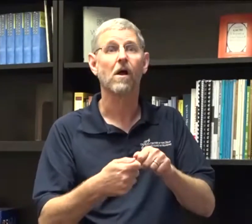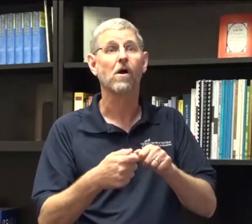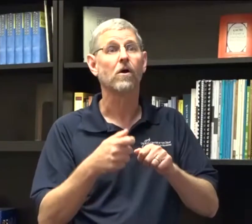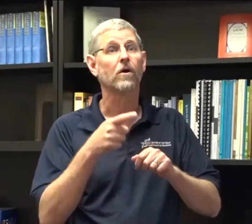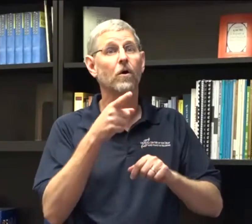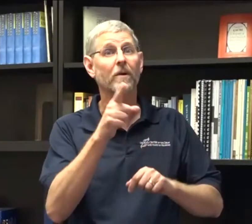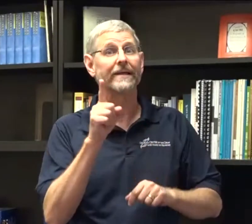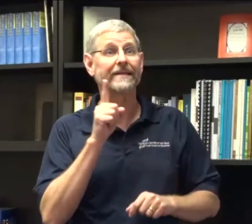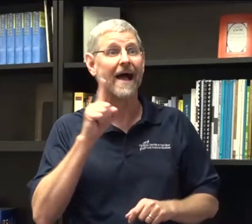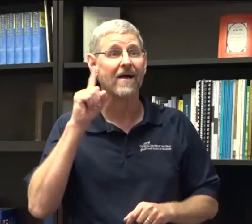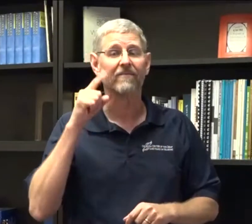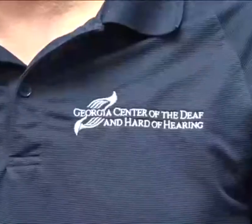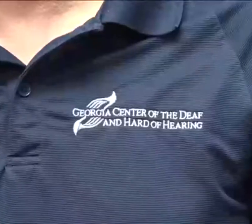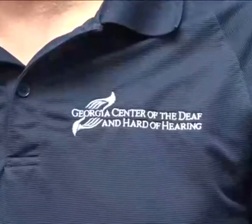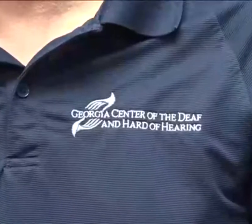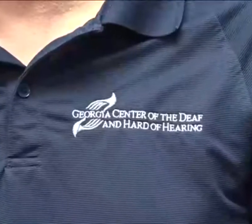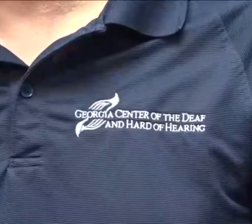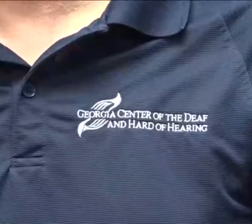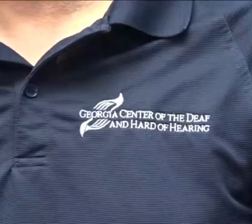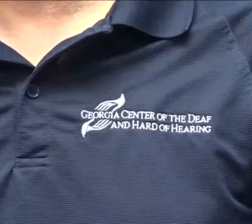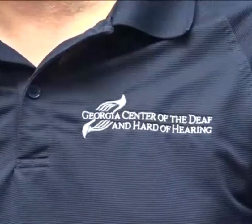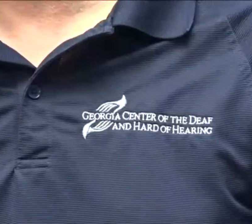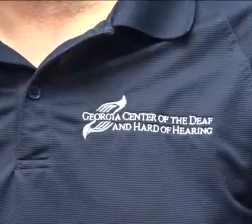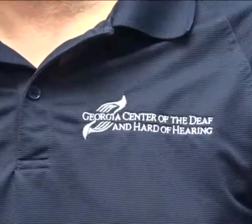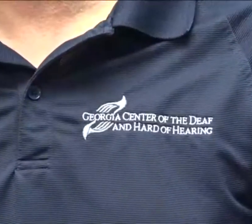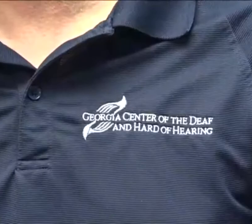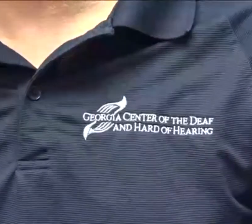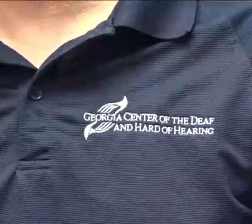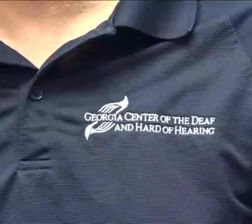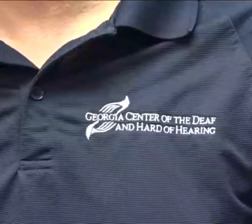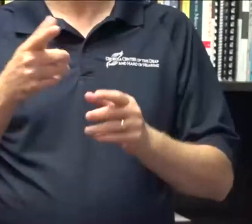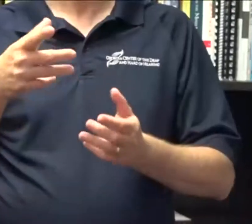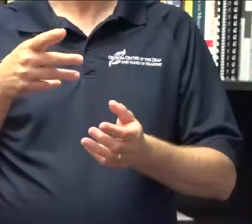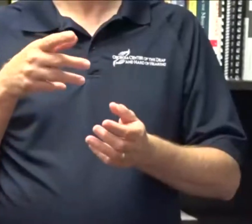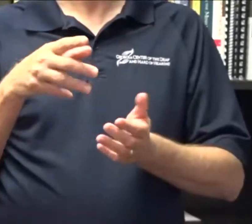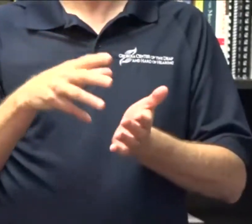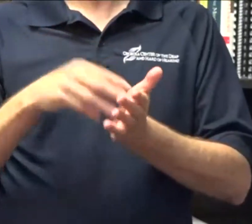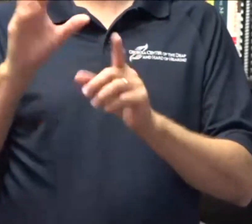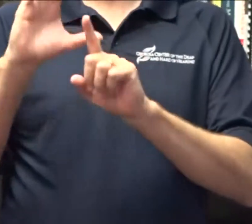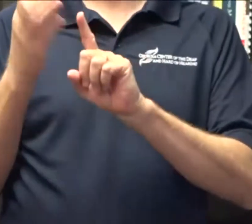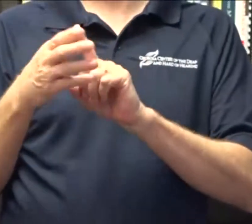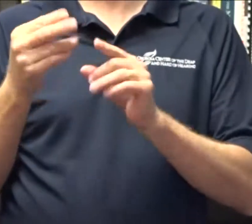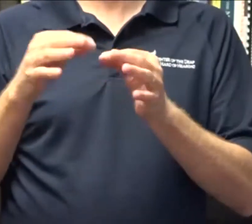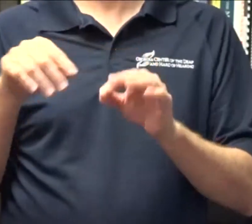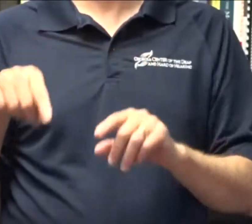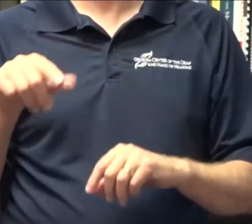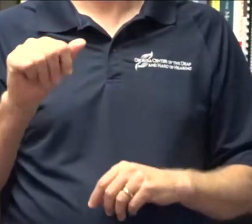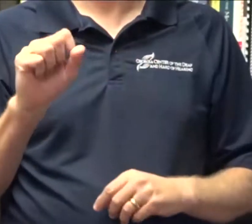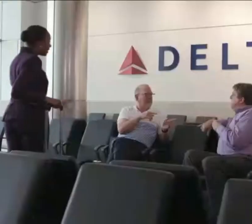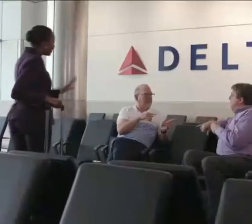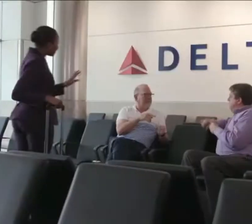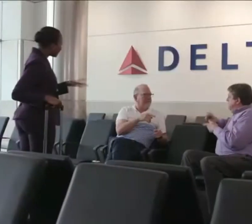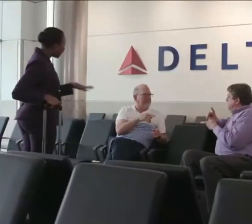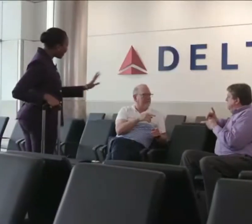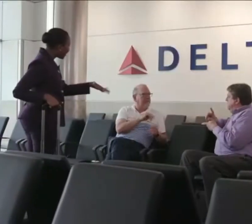executive director for the Georgia Center of the Deaf and Hard of Hearing. I spoke with him today through an interpreter about Delta Airlines' recent move